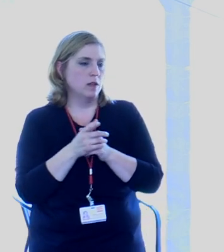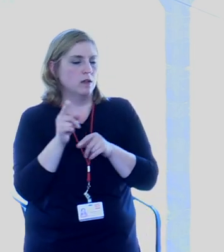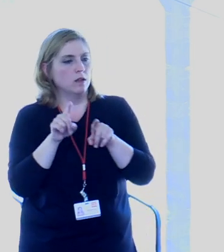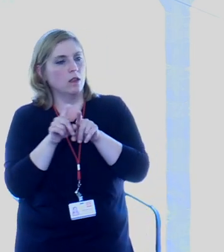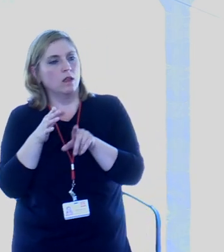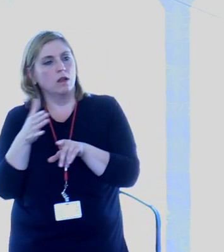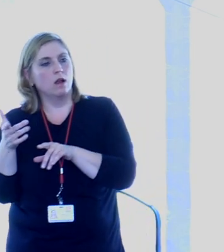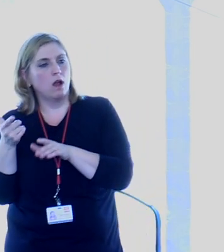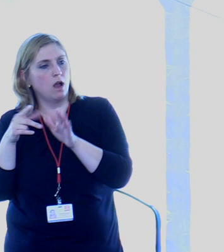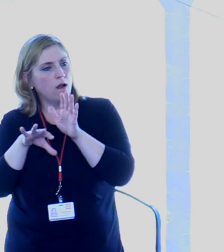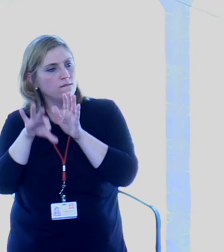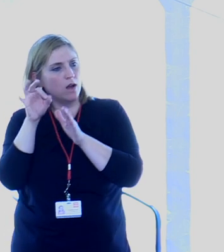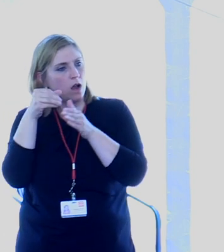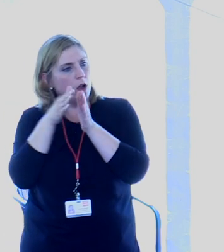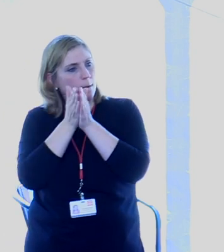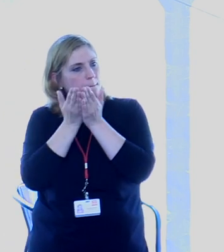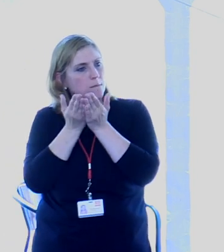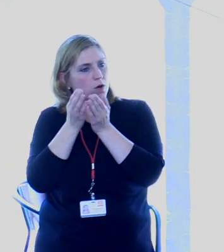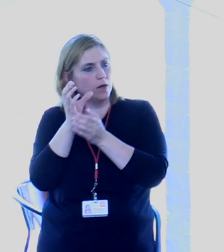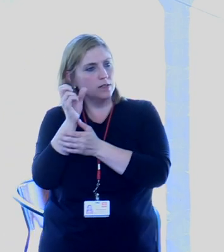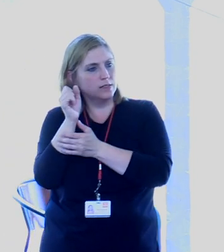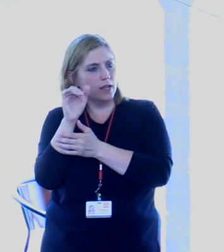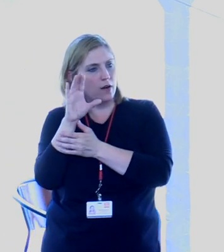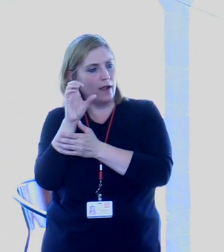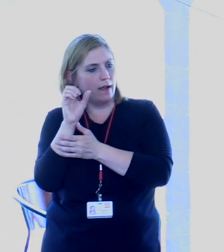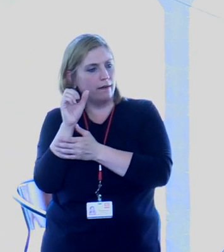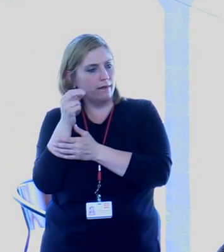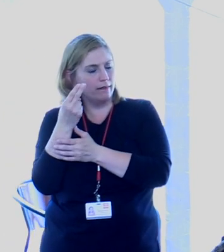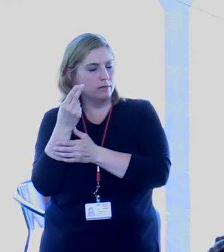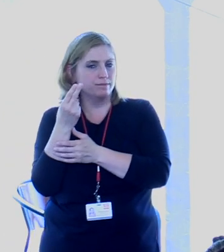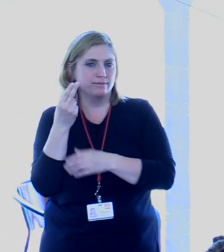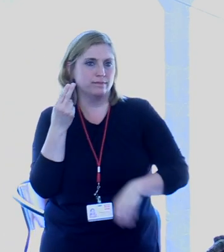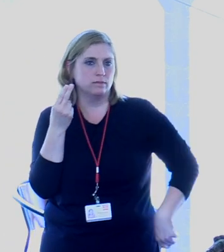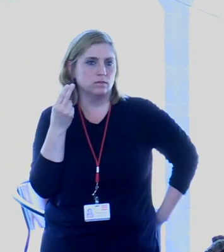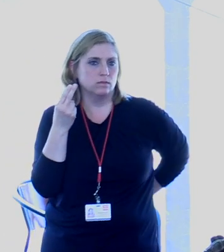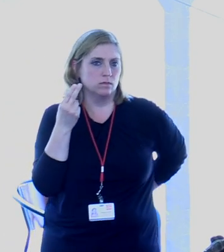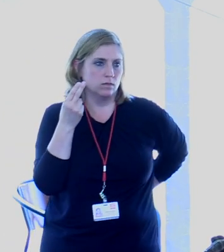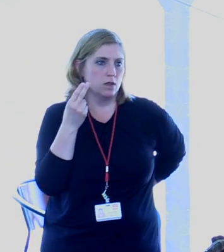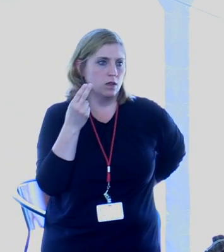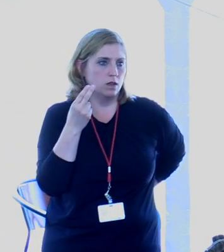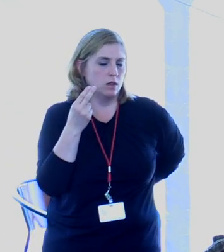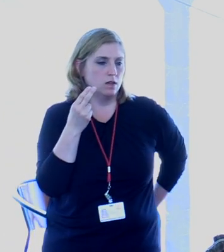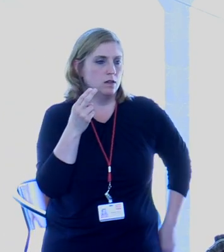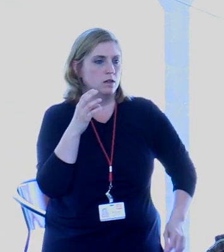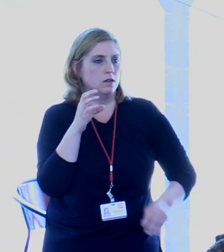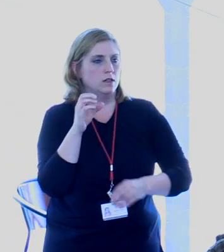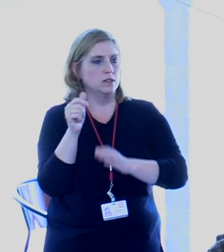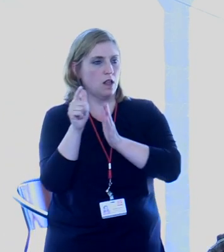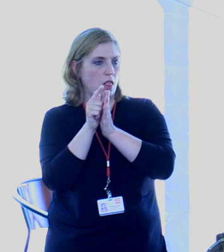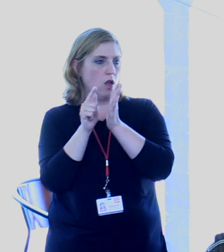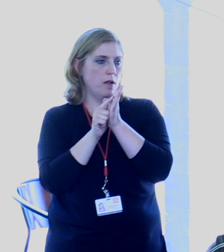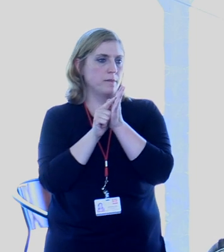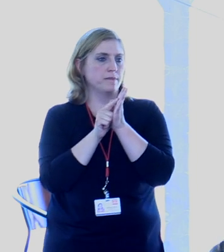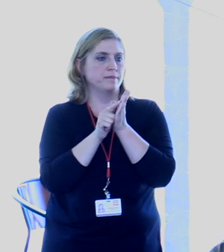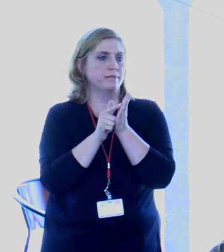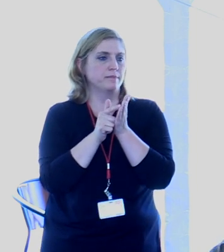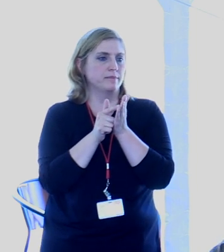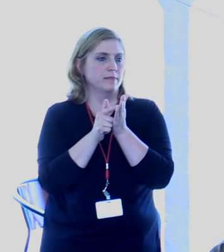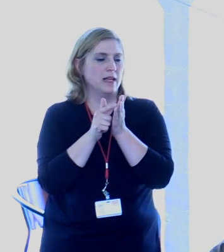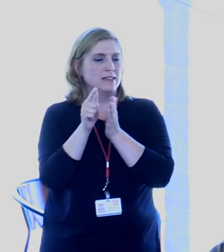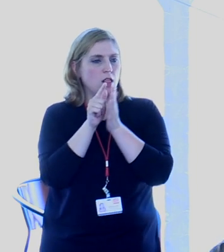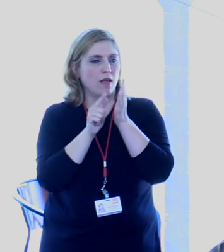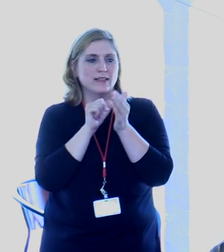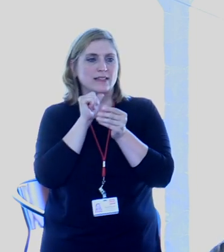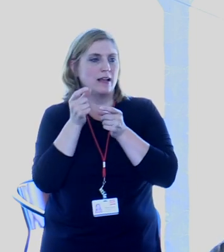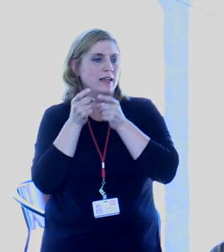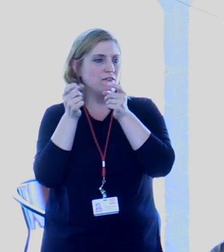theme that we find in the book of Sirach. It's an exclusive law, however. It's a law that's